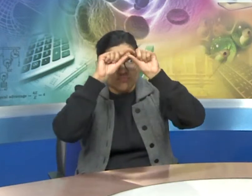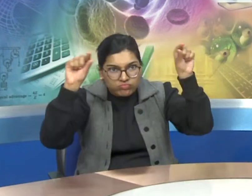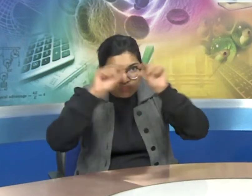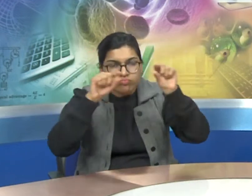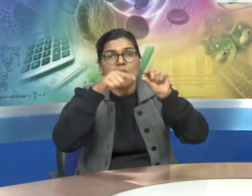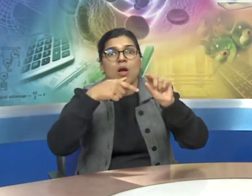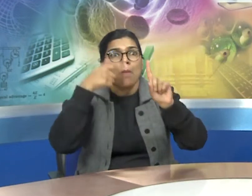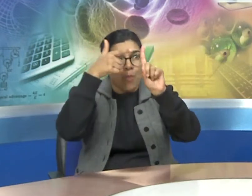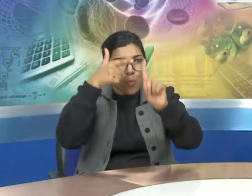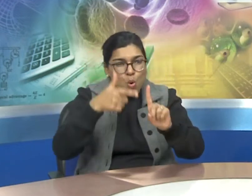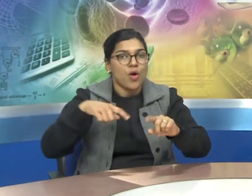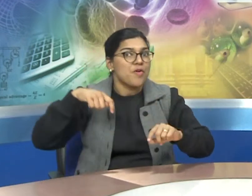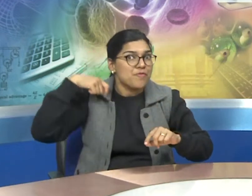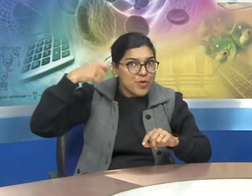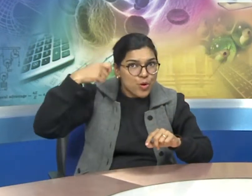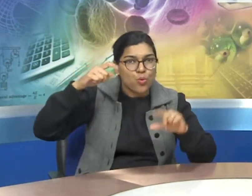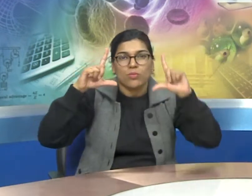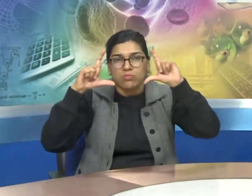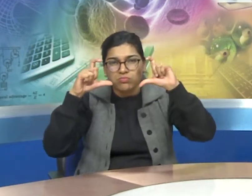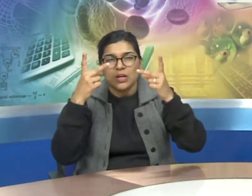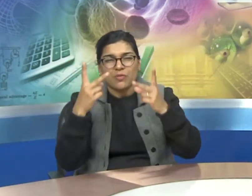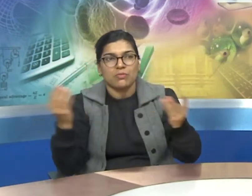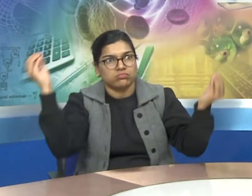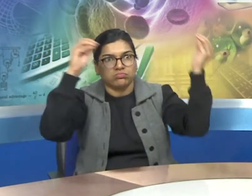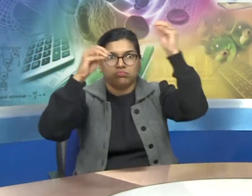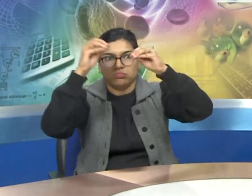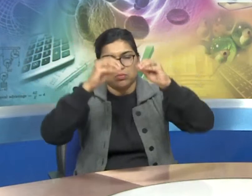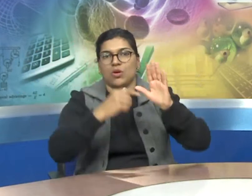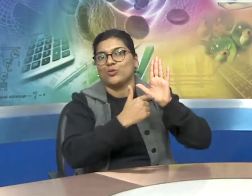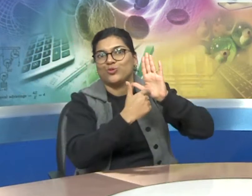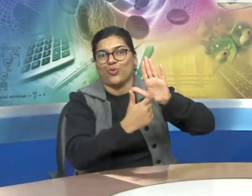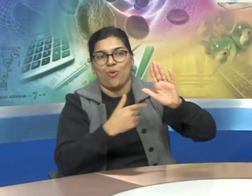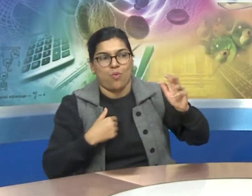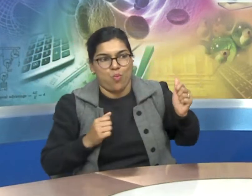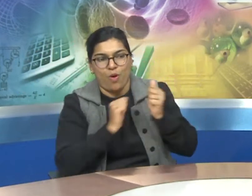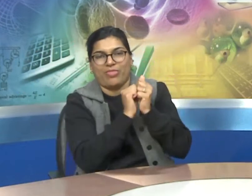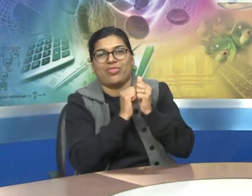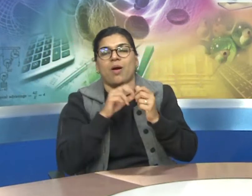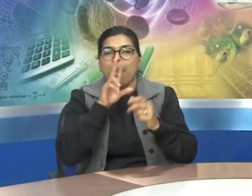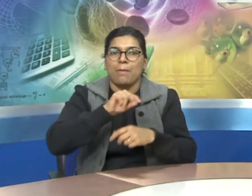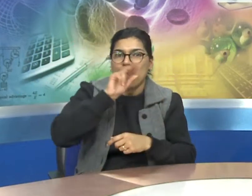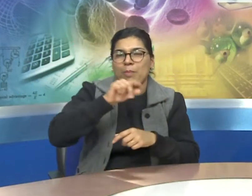audience, to whom we are presenting ourselves,